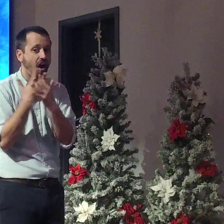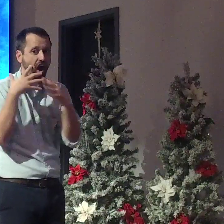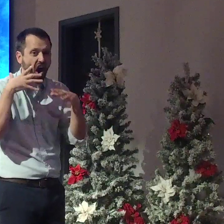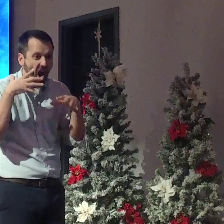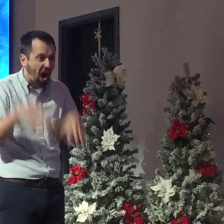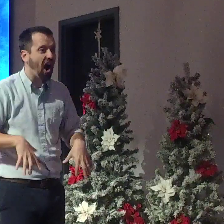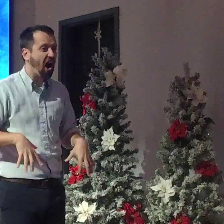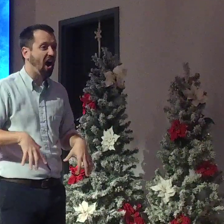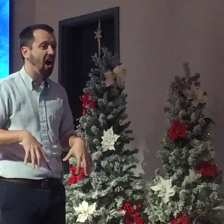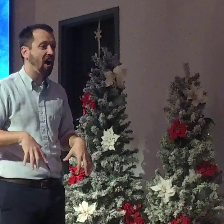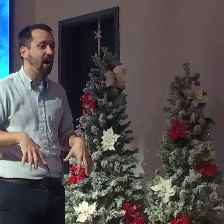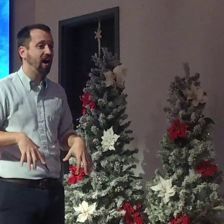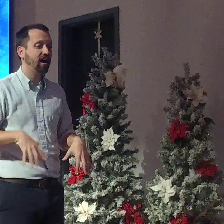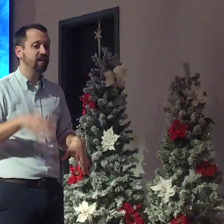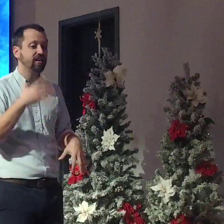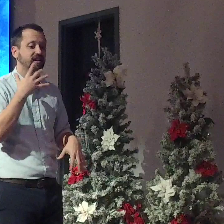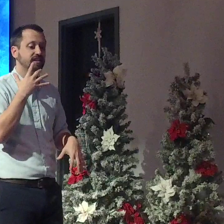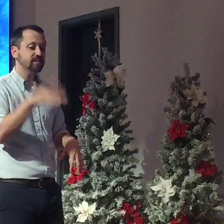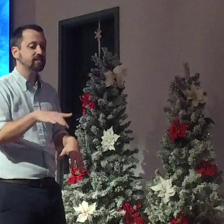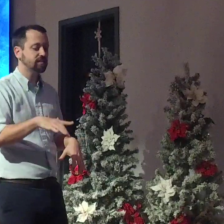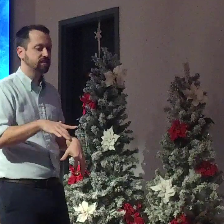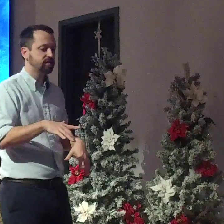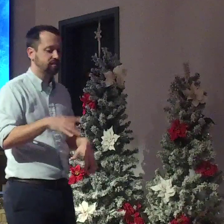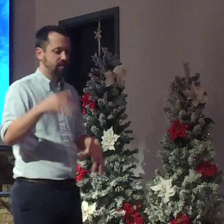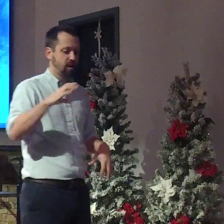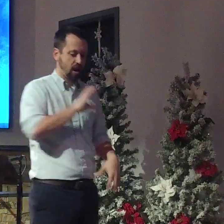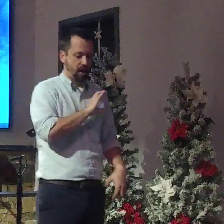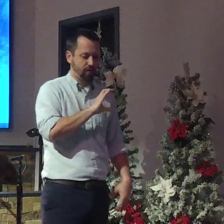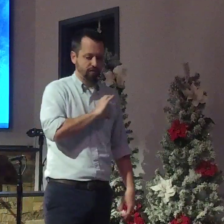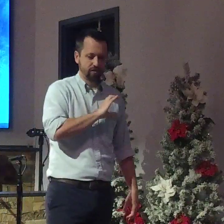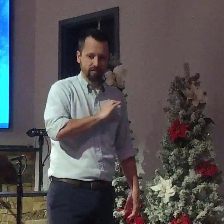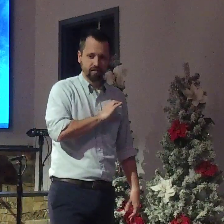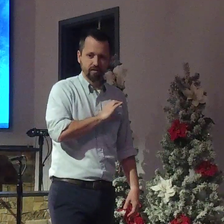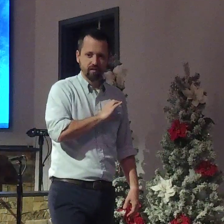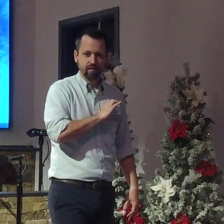No problem. I'm through. And then here comes Kathy behind me.